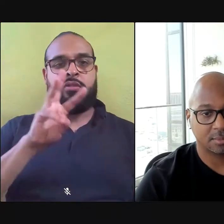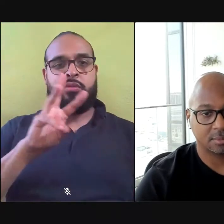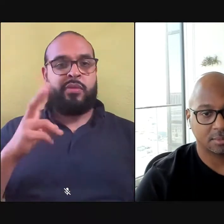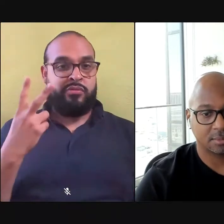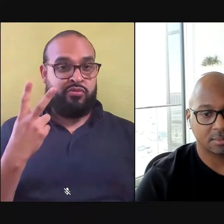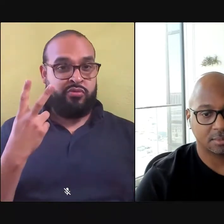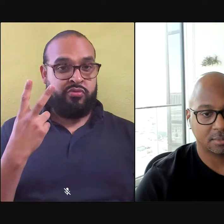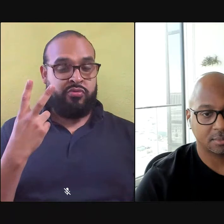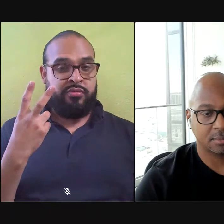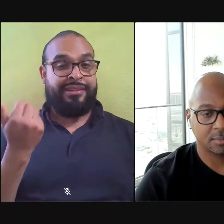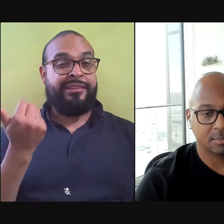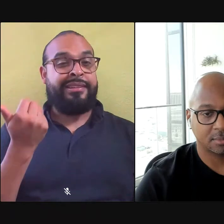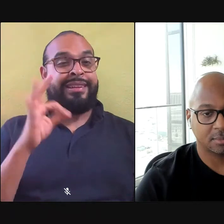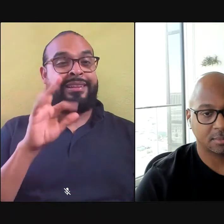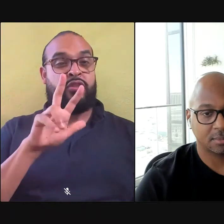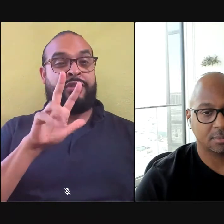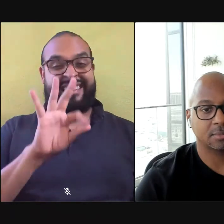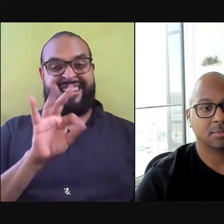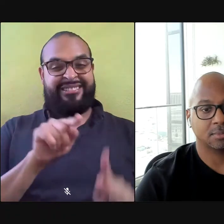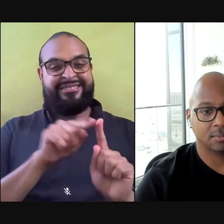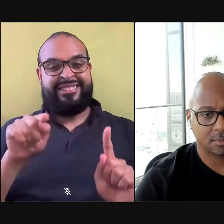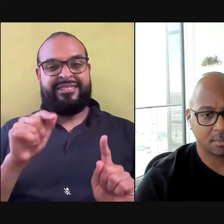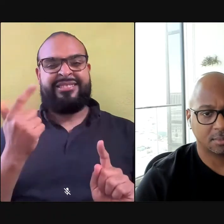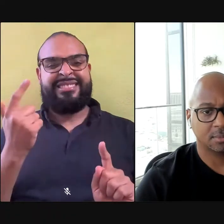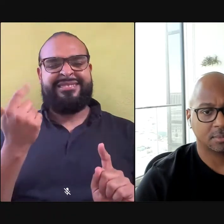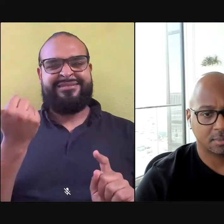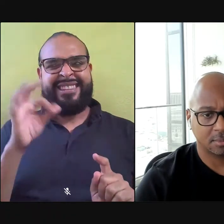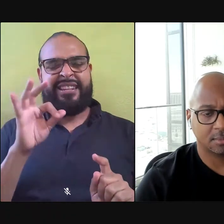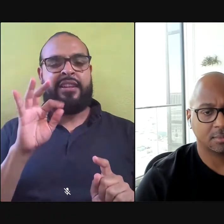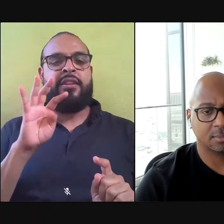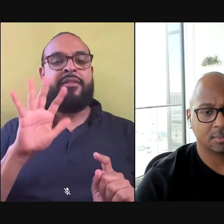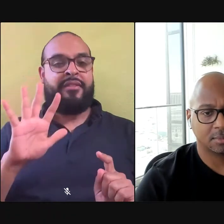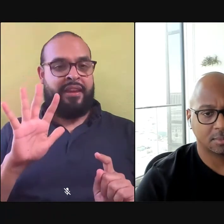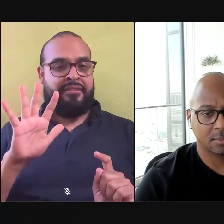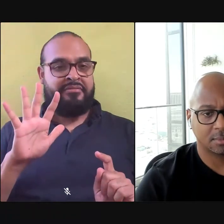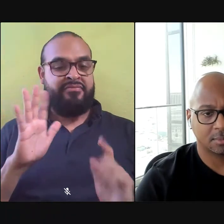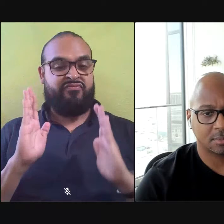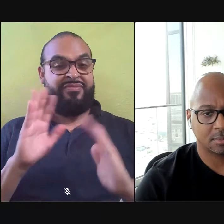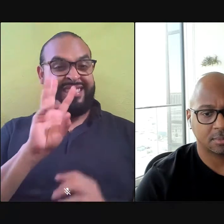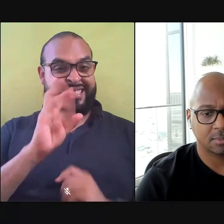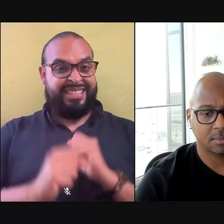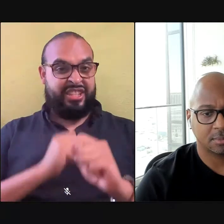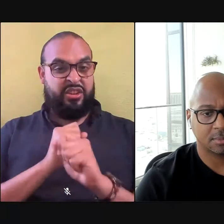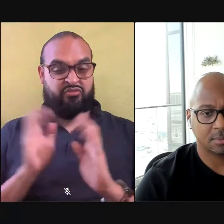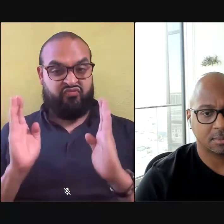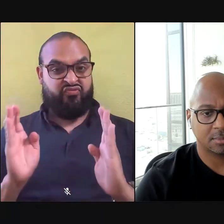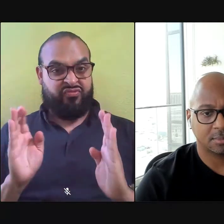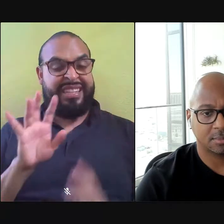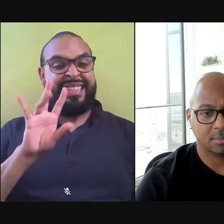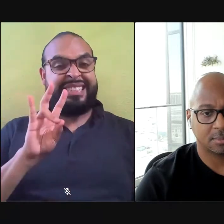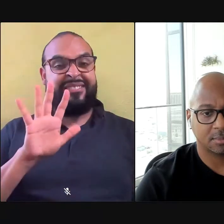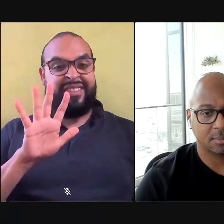and ended in 1945. That's 6 years. Again, 75 million people around the world died because of World War II. All of